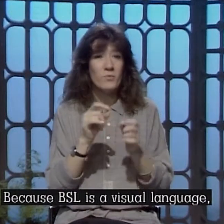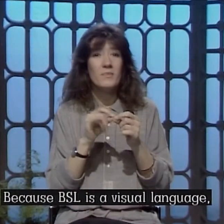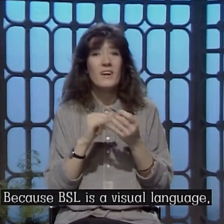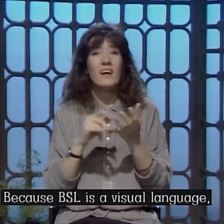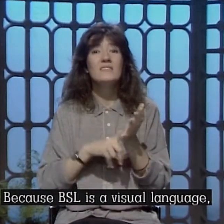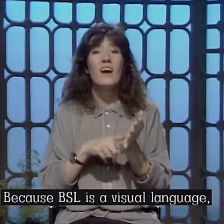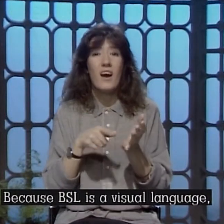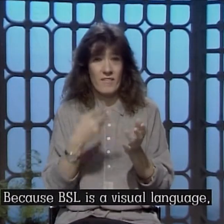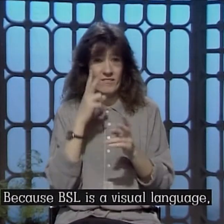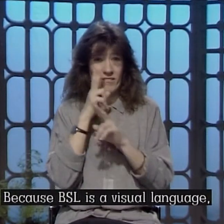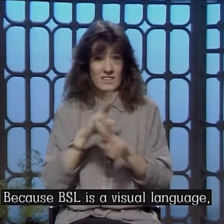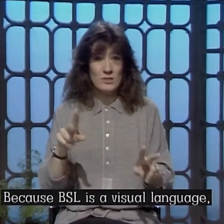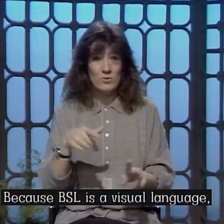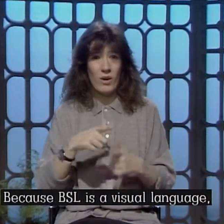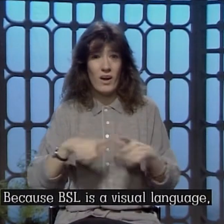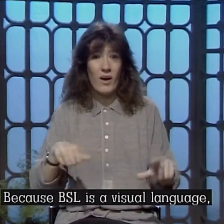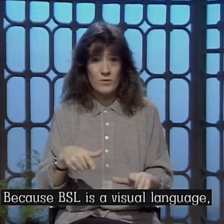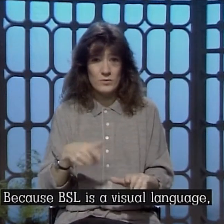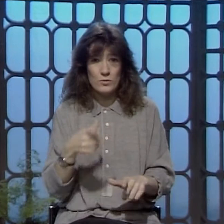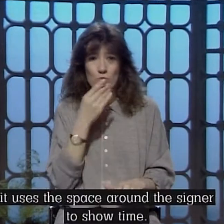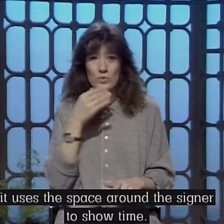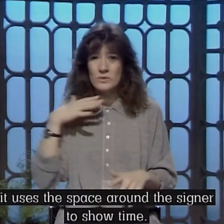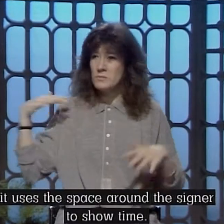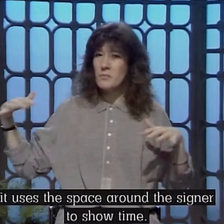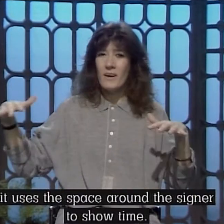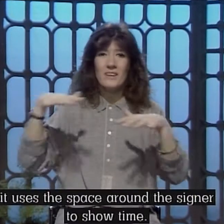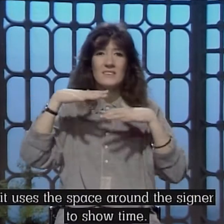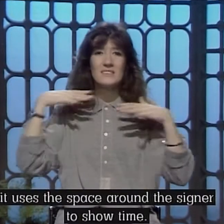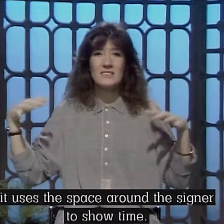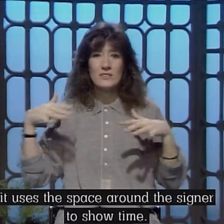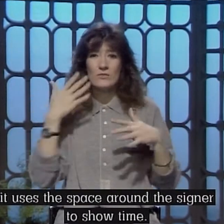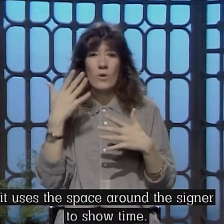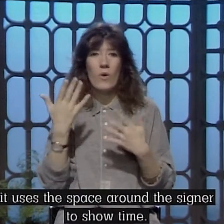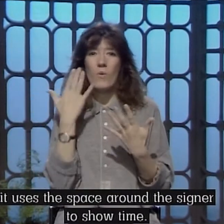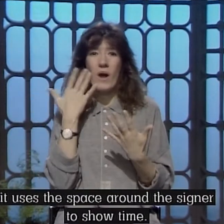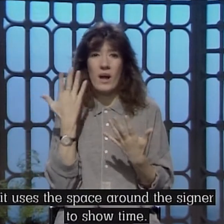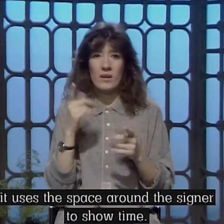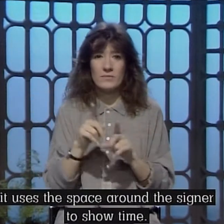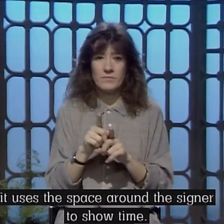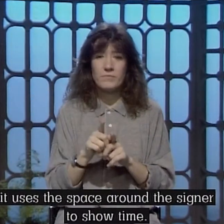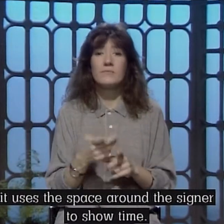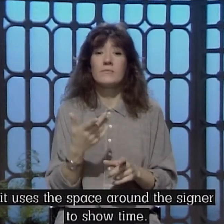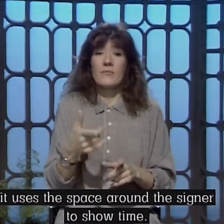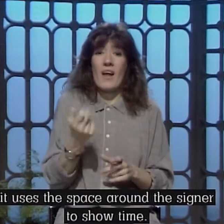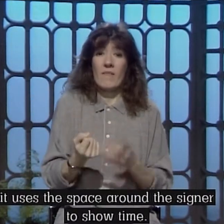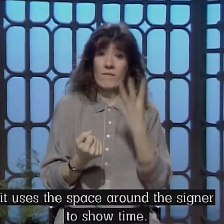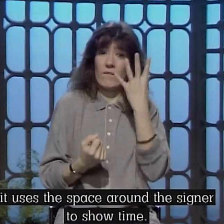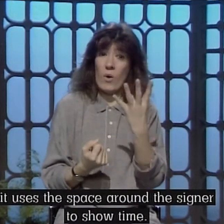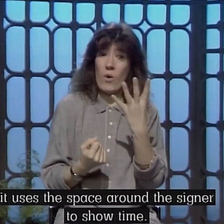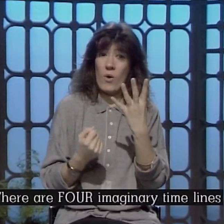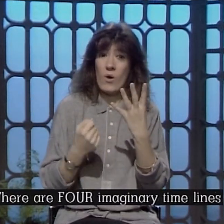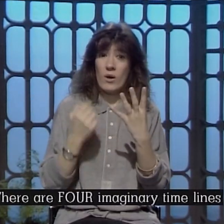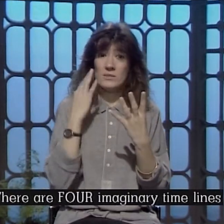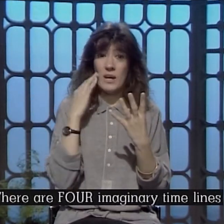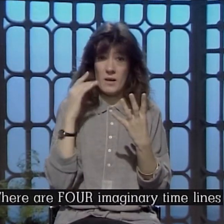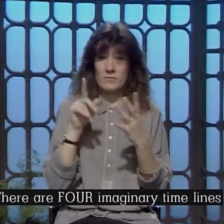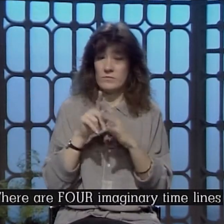Because BSL is a visual language, it makes use of the space around the signer to show time. There are 4